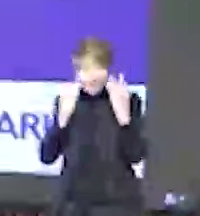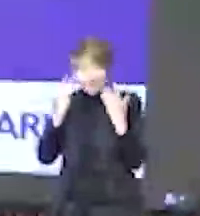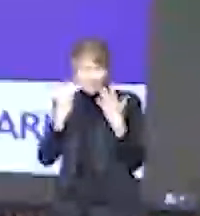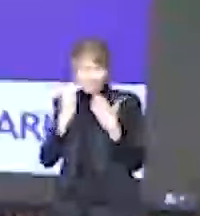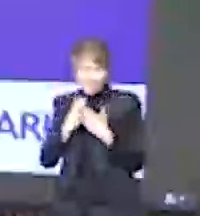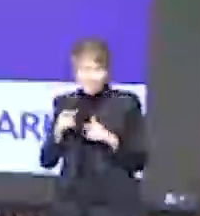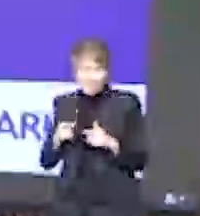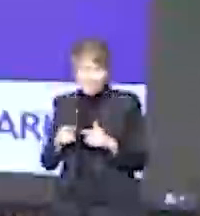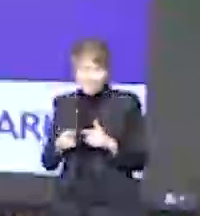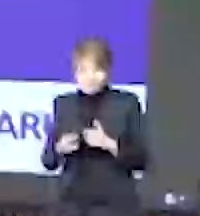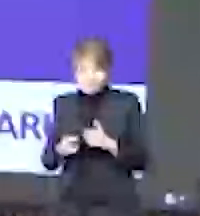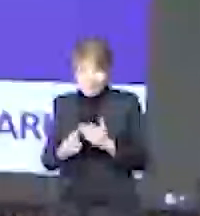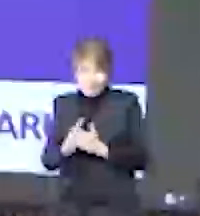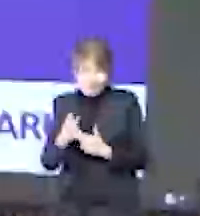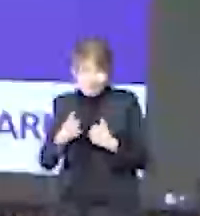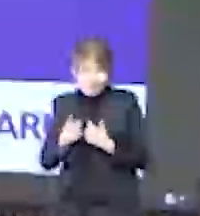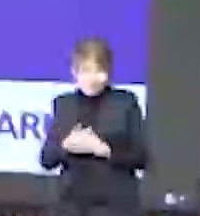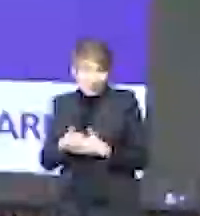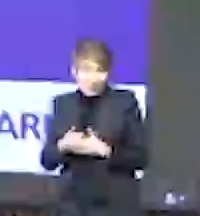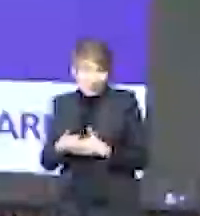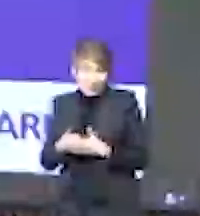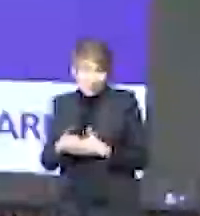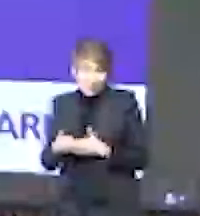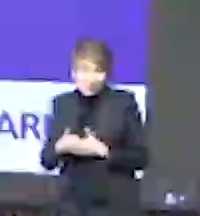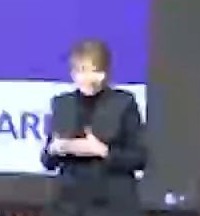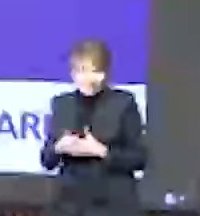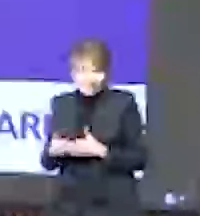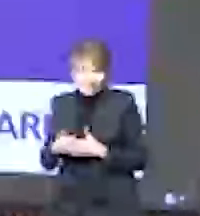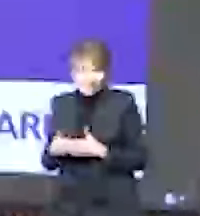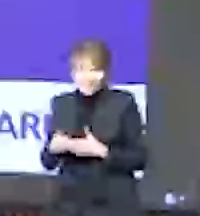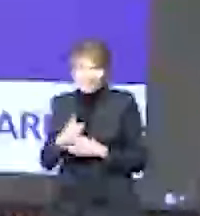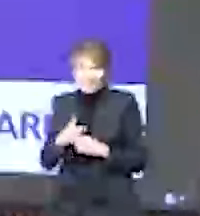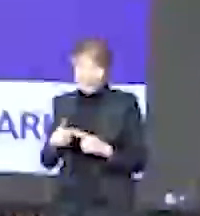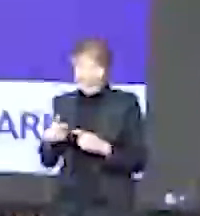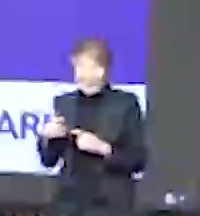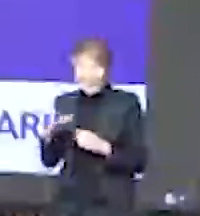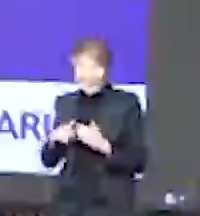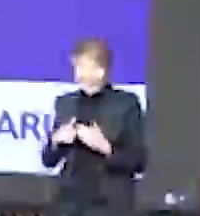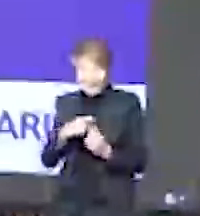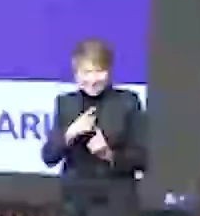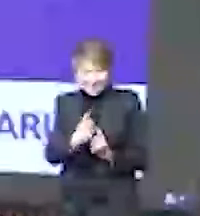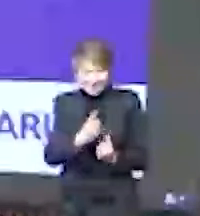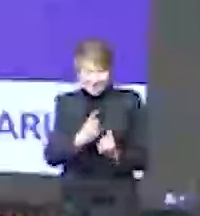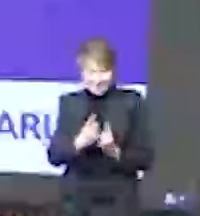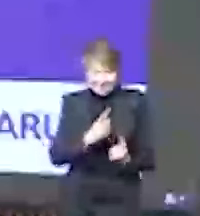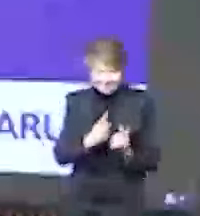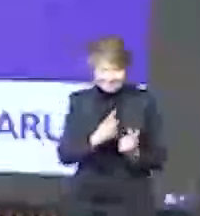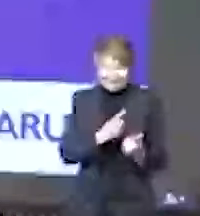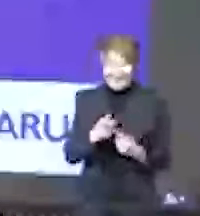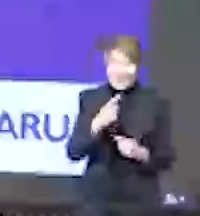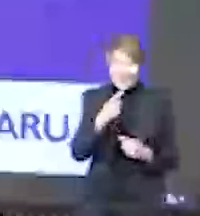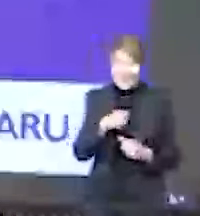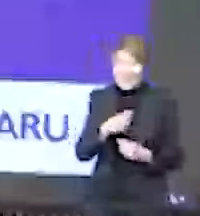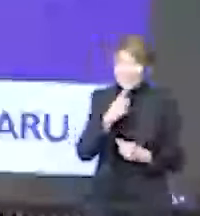happens to me regularly when people come into my office and they're constituents of mine and say, I've got this